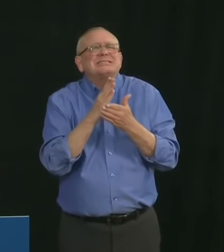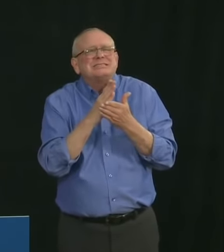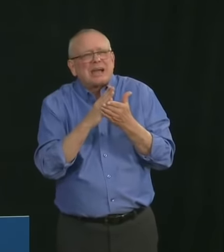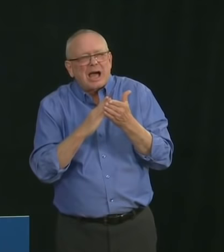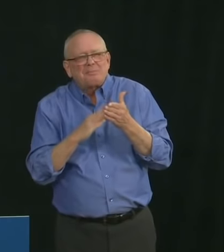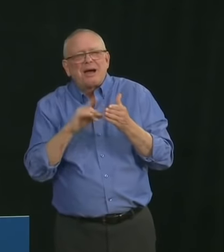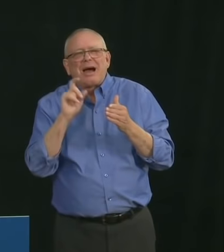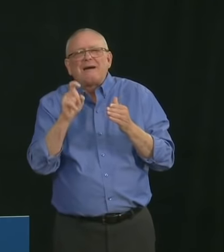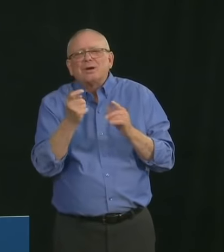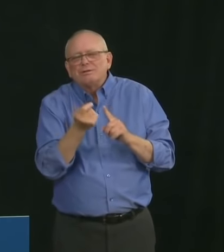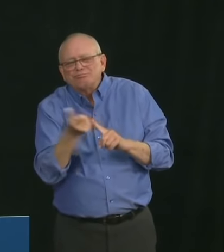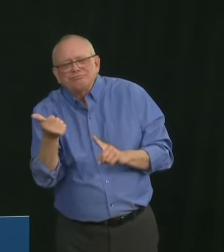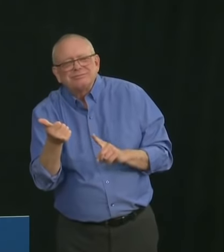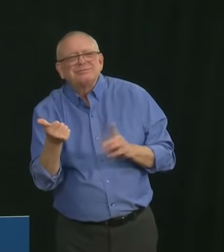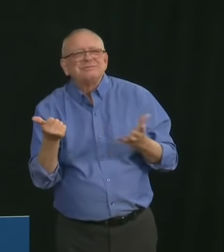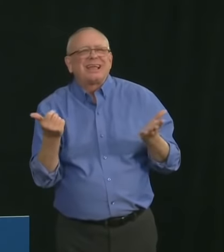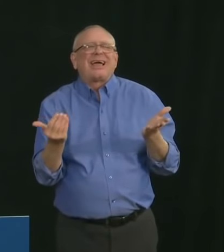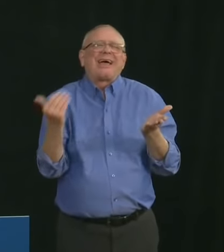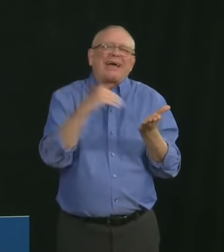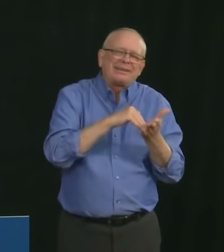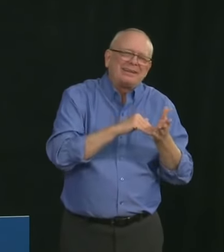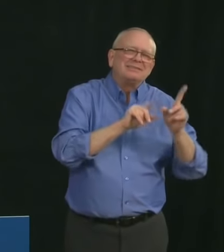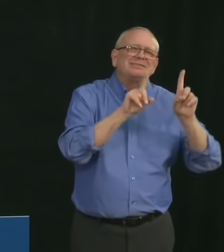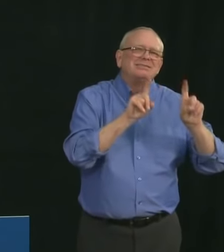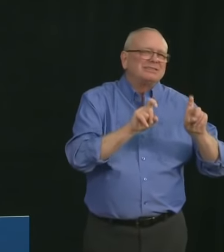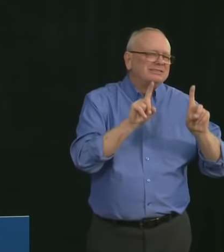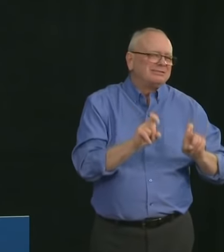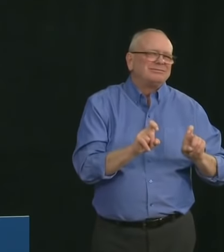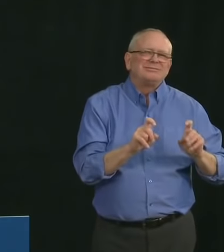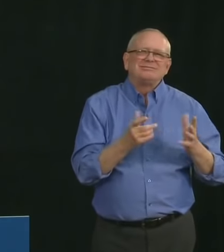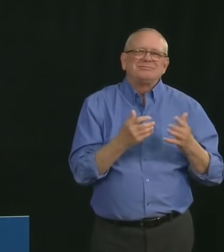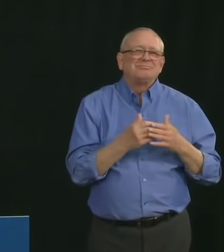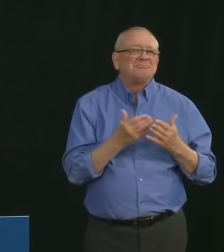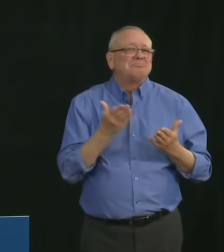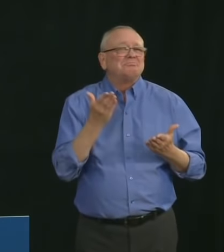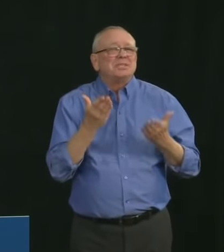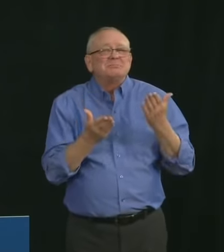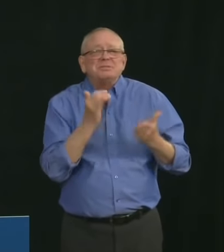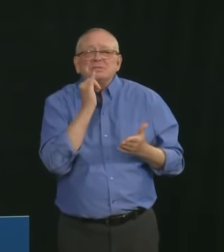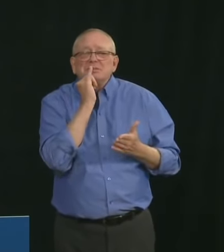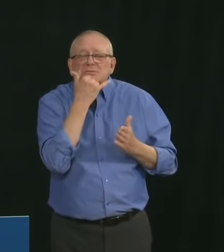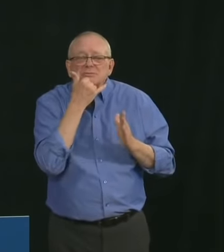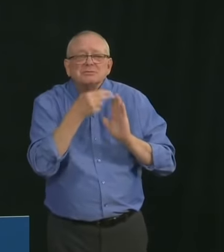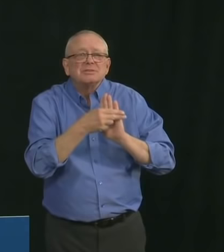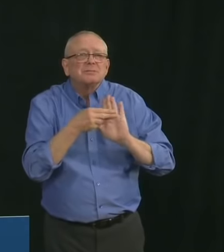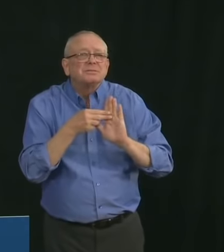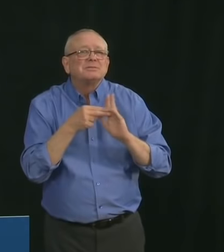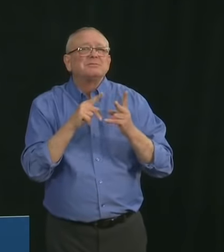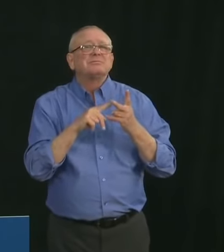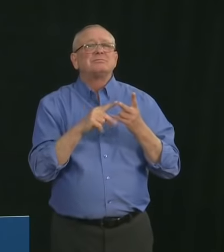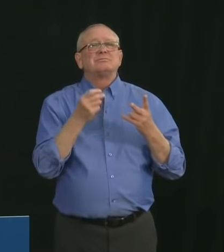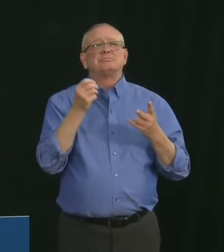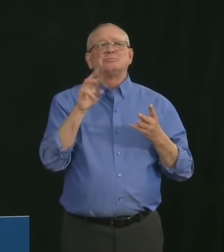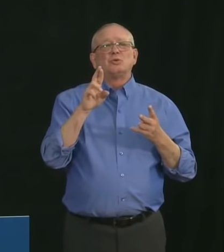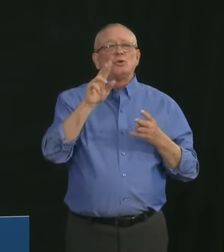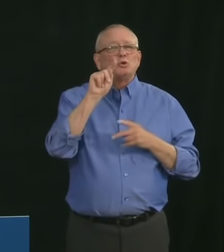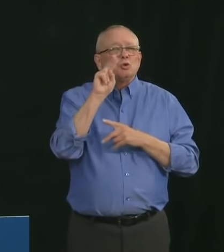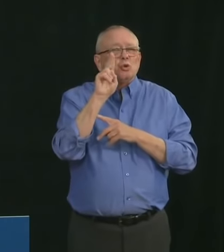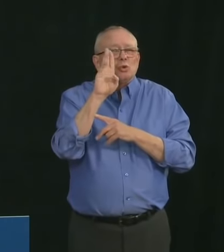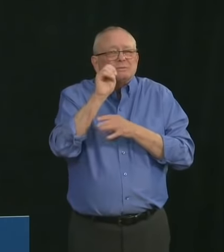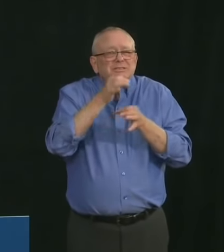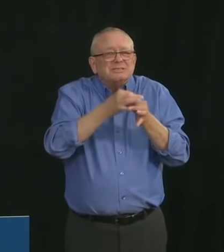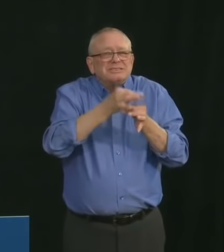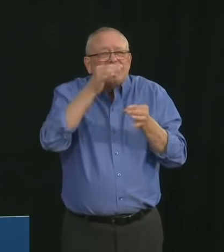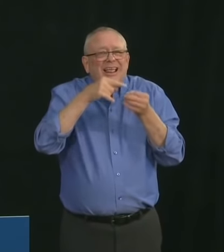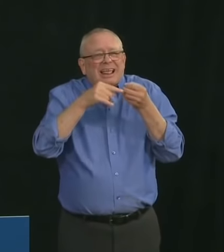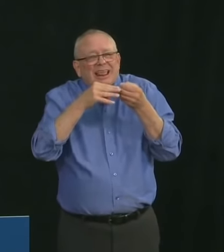redone for various reasons. Sometimes a label is misplaced, or in this case, there's a bit of a leak. And so the lab looked at the